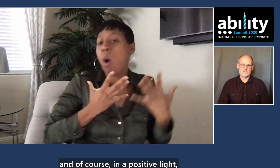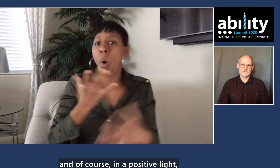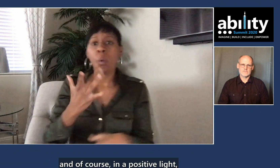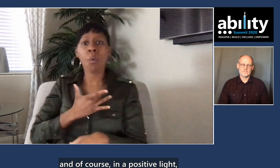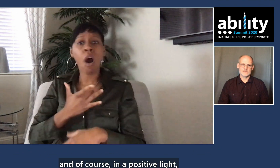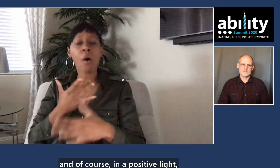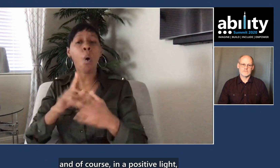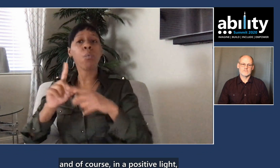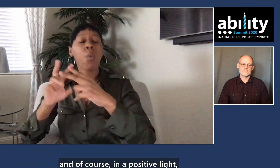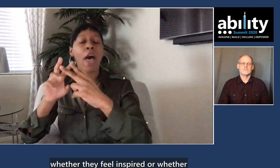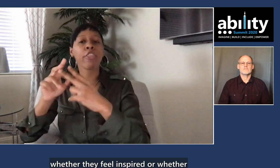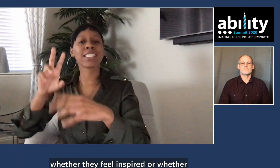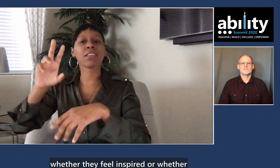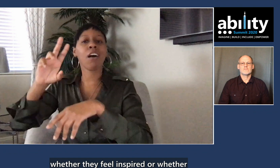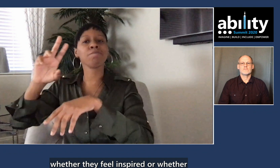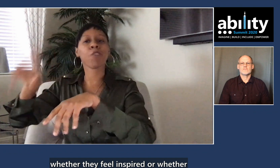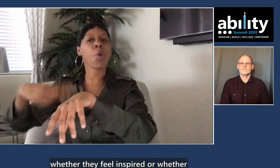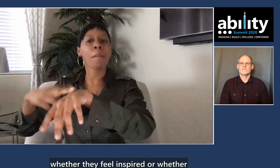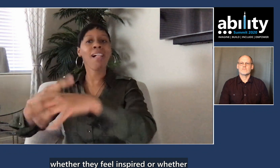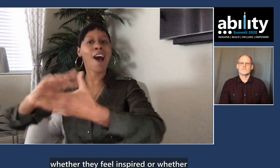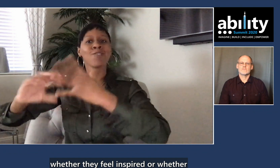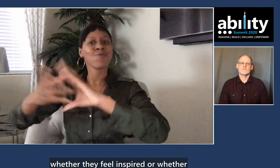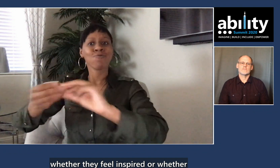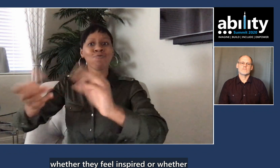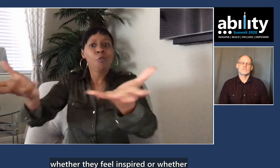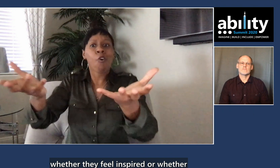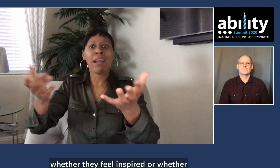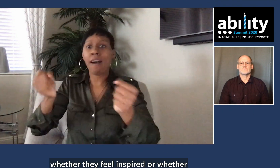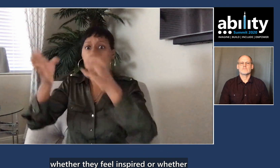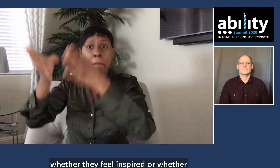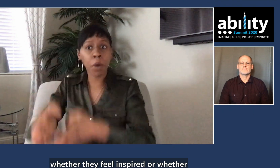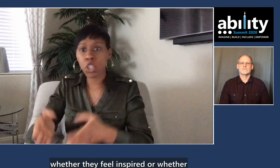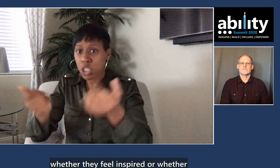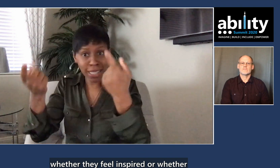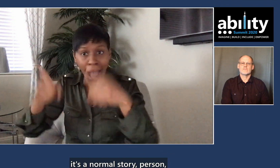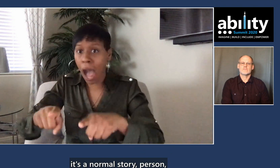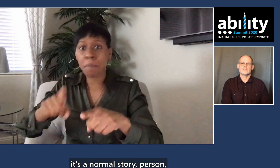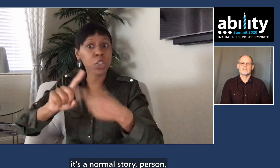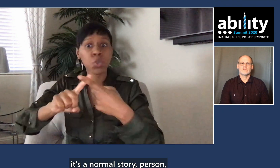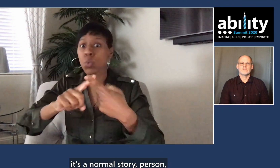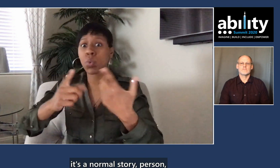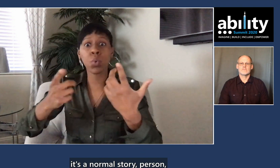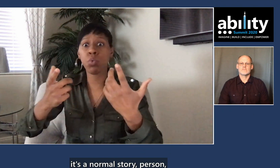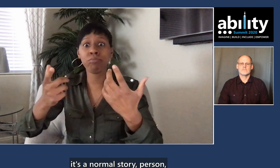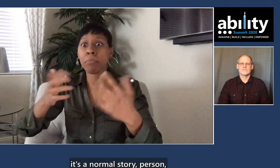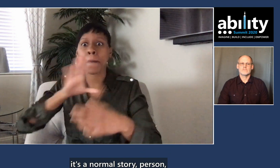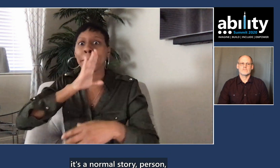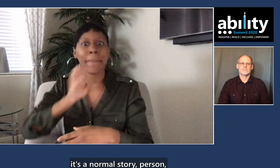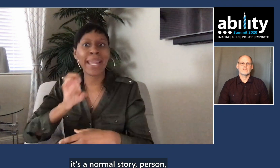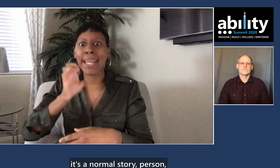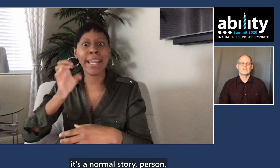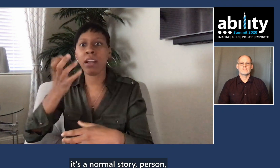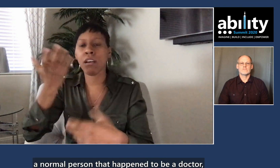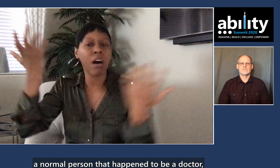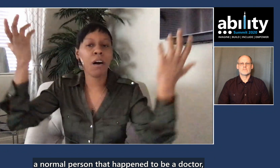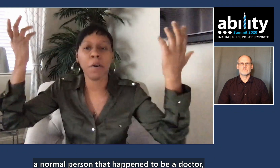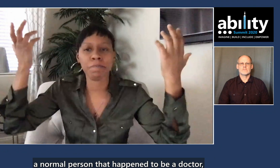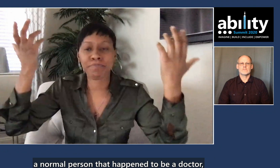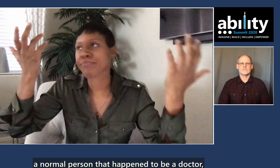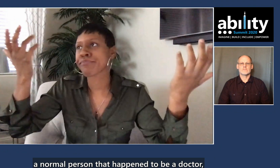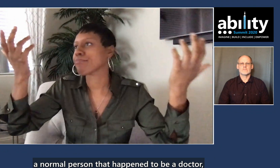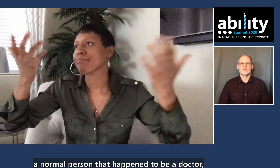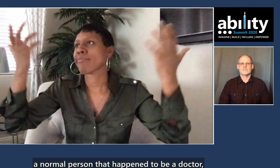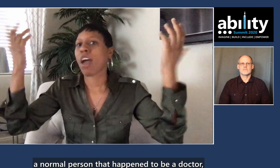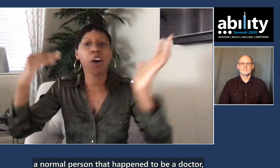light, whether they feel inspired or whether it's a normal story. A normal person that